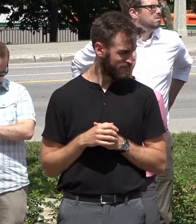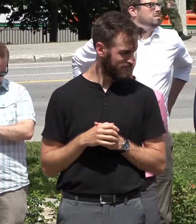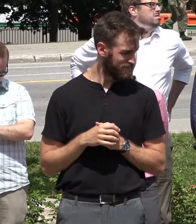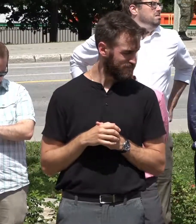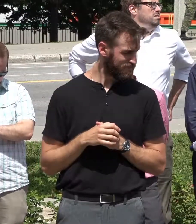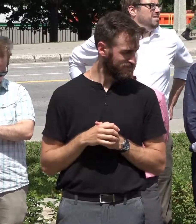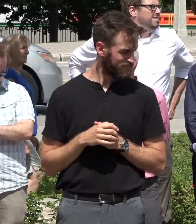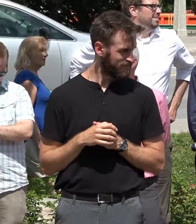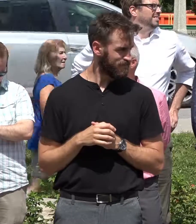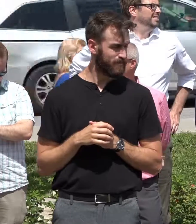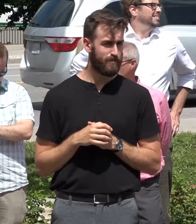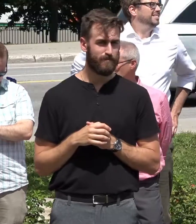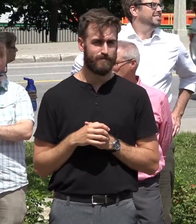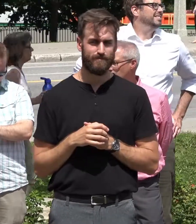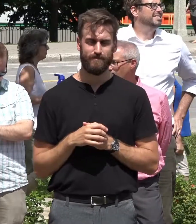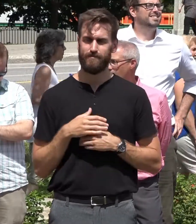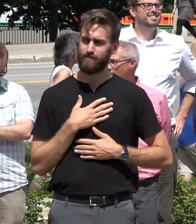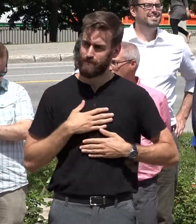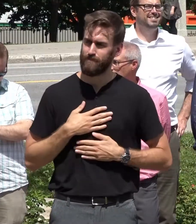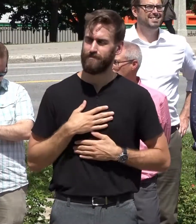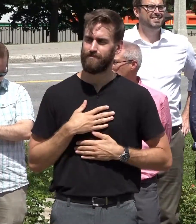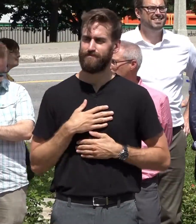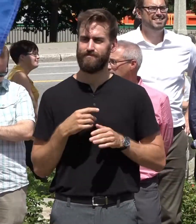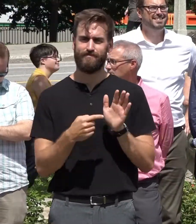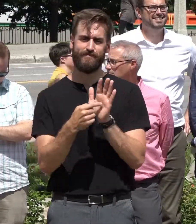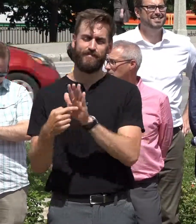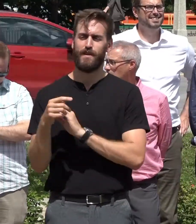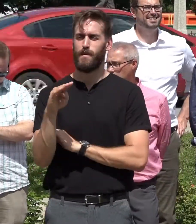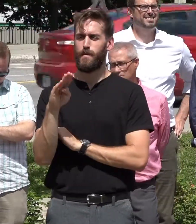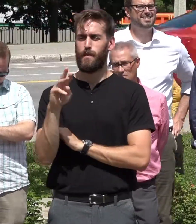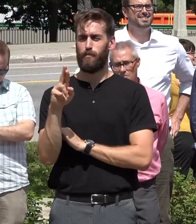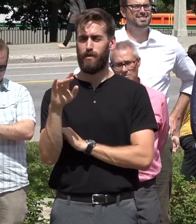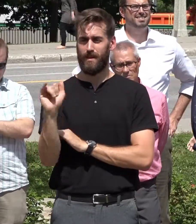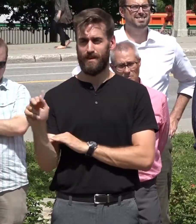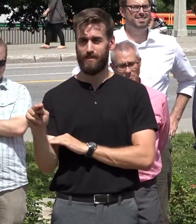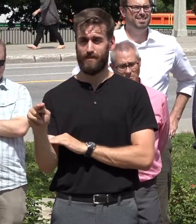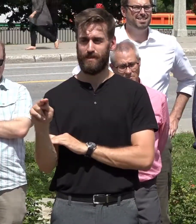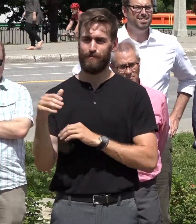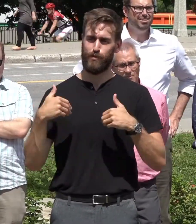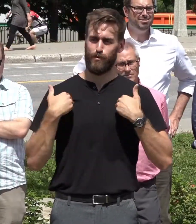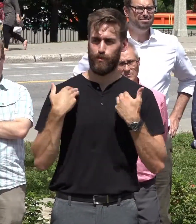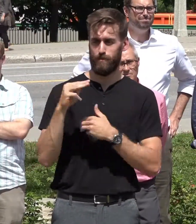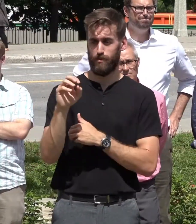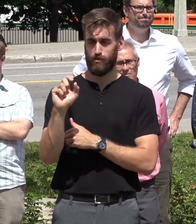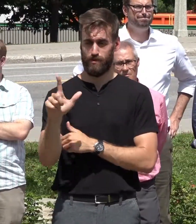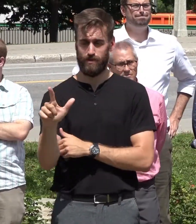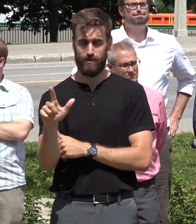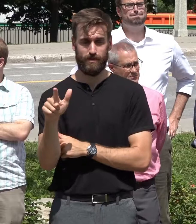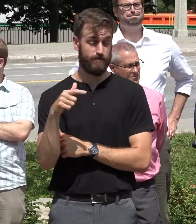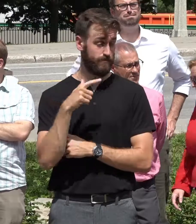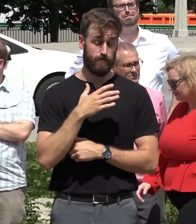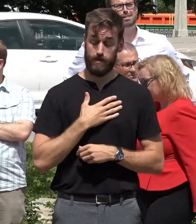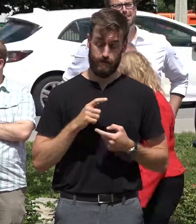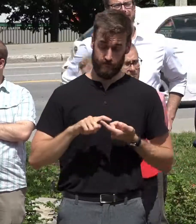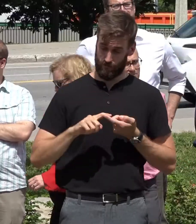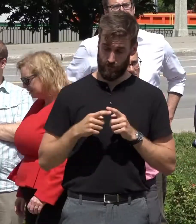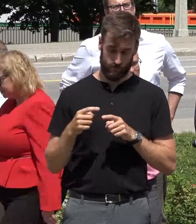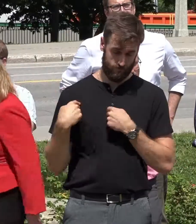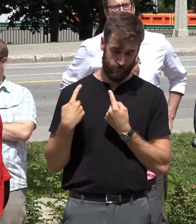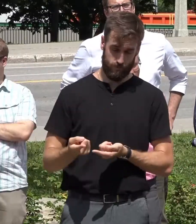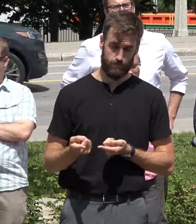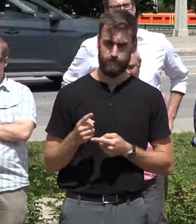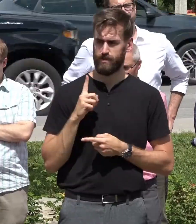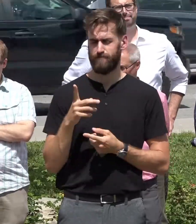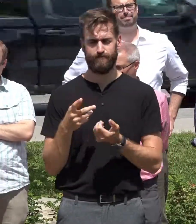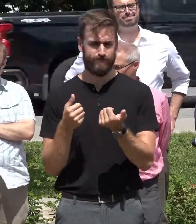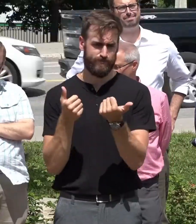I'm pleased to recognize Brian as this year's Youth Marshal. Brian, our great friend of mine, is a champion and supporter